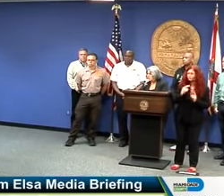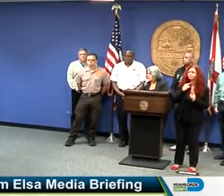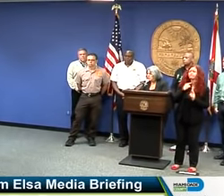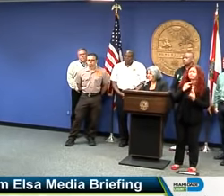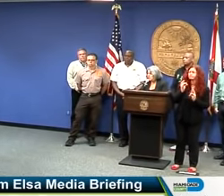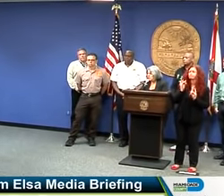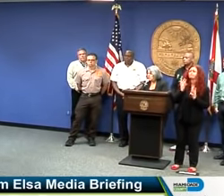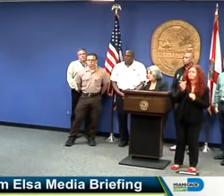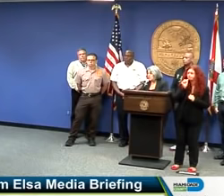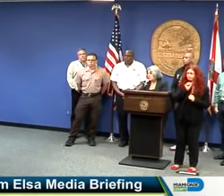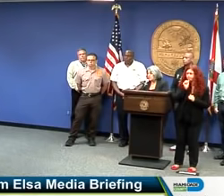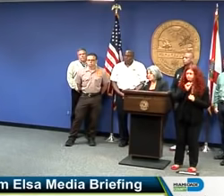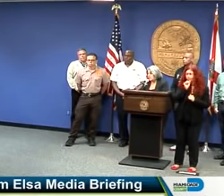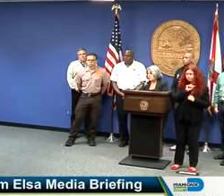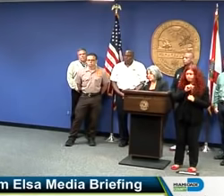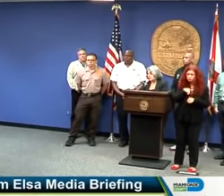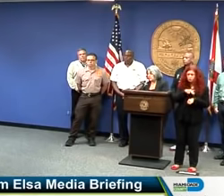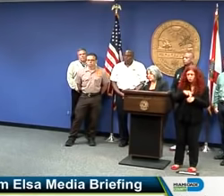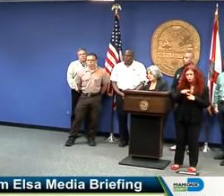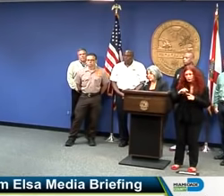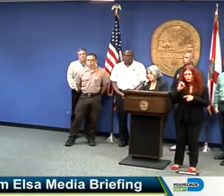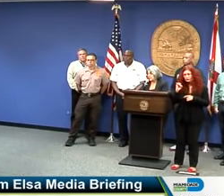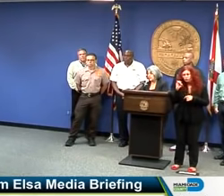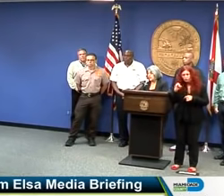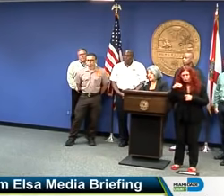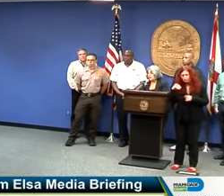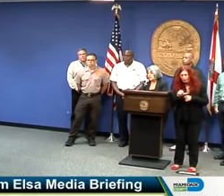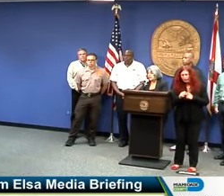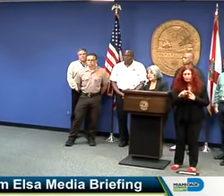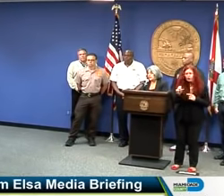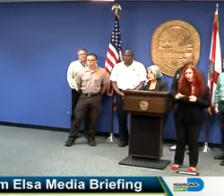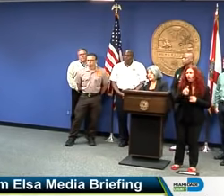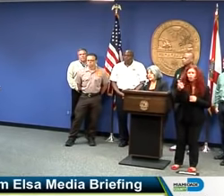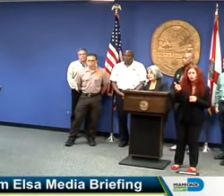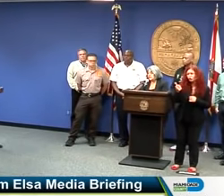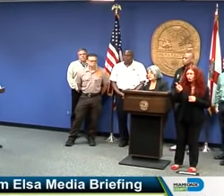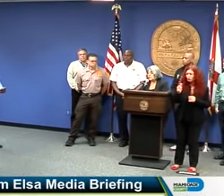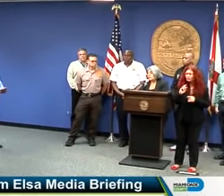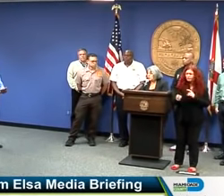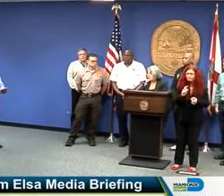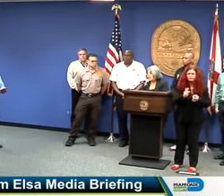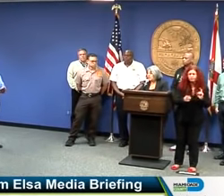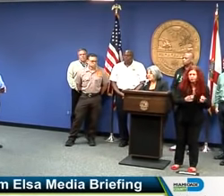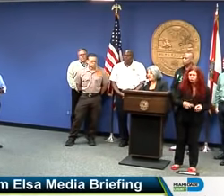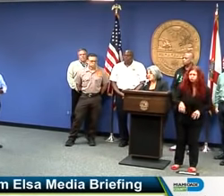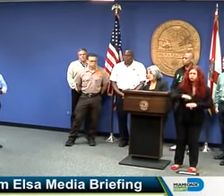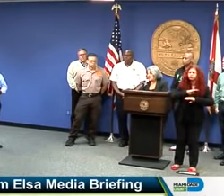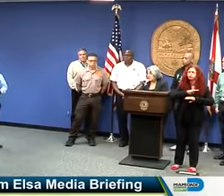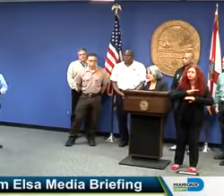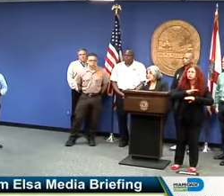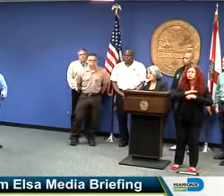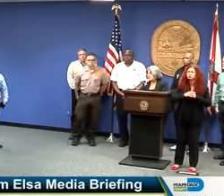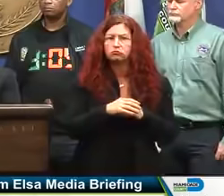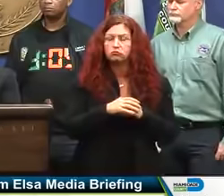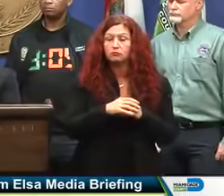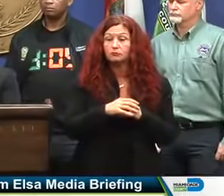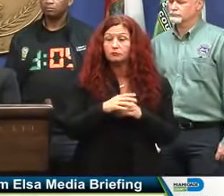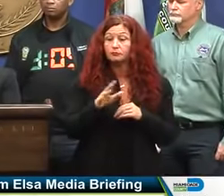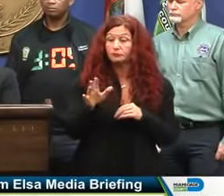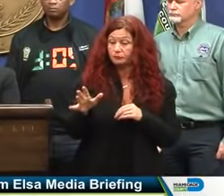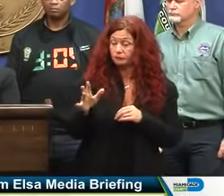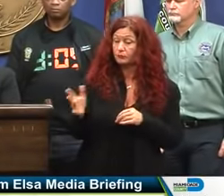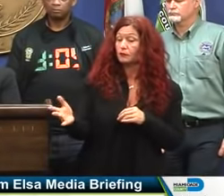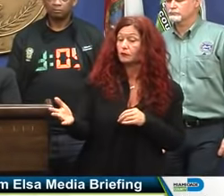get from the county or from the state? So we have on site